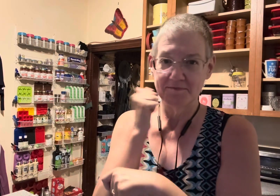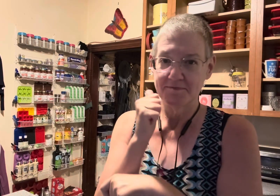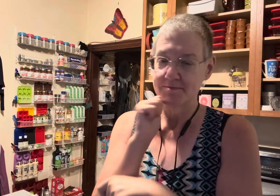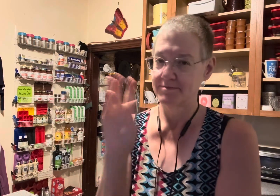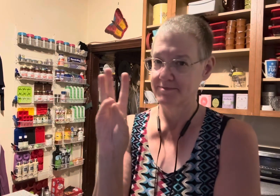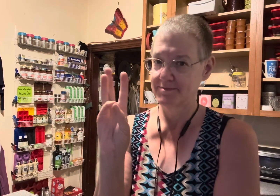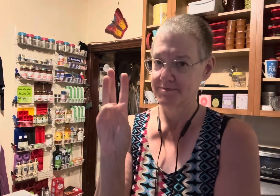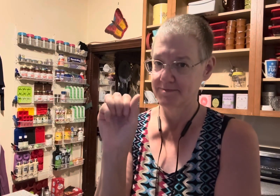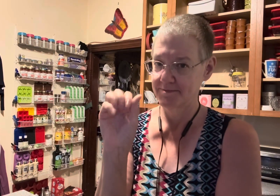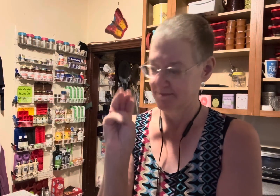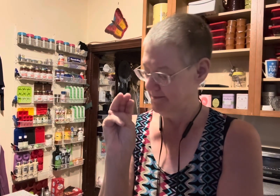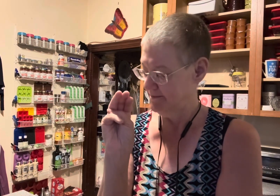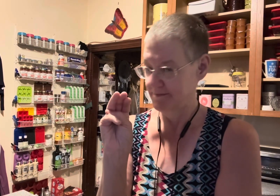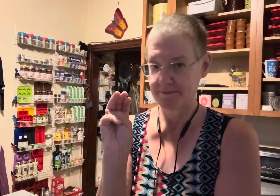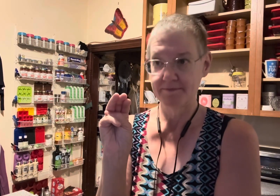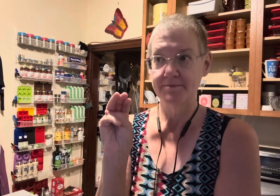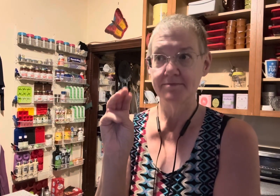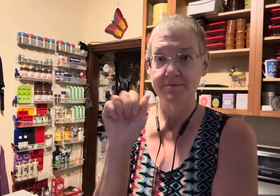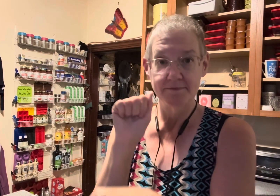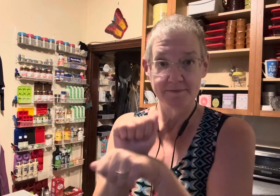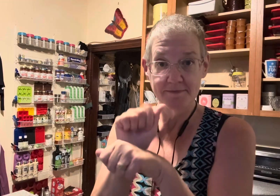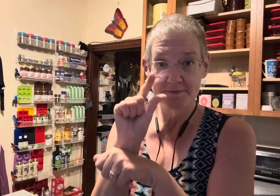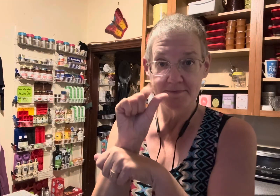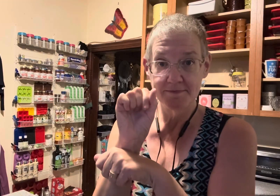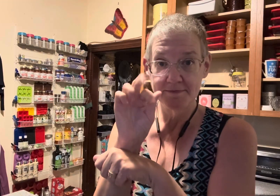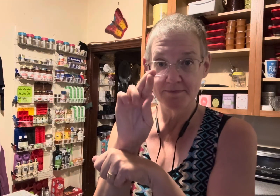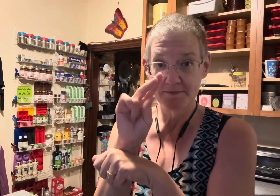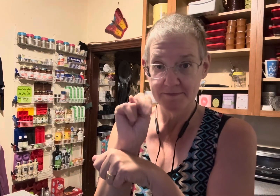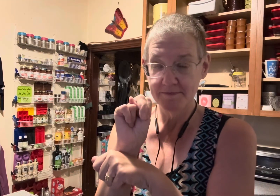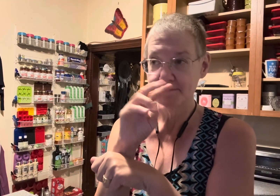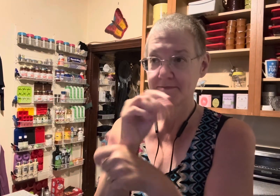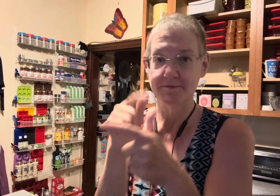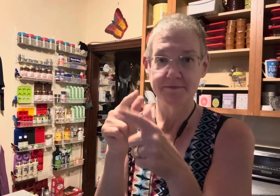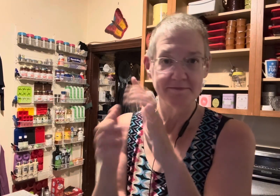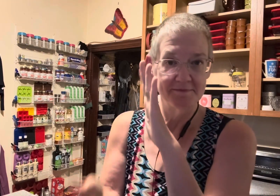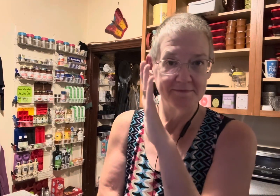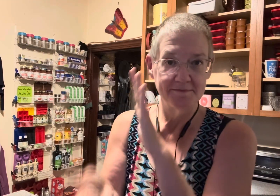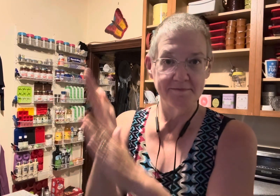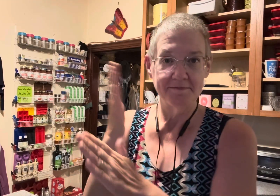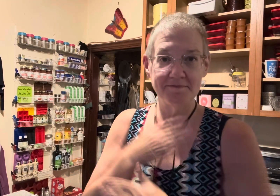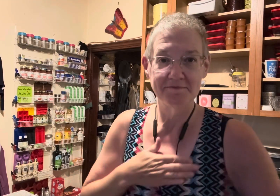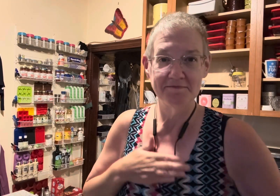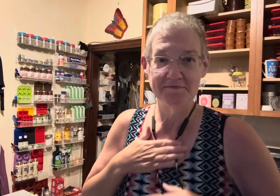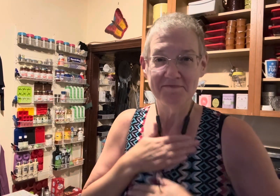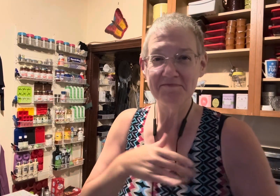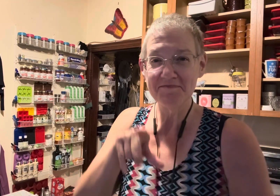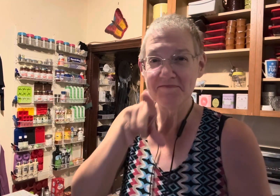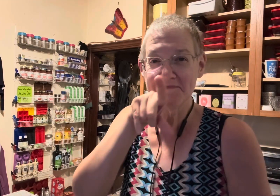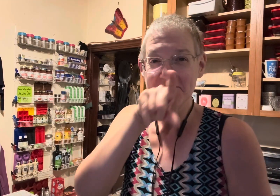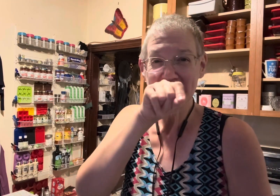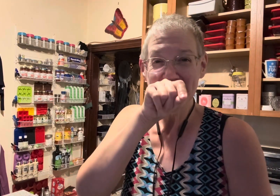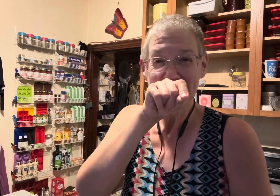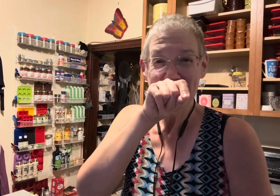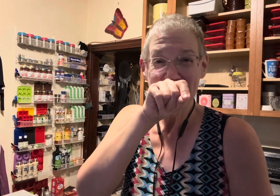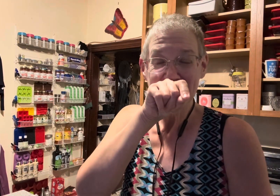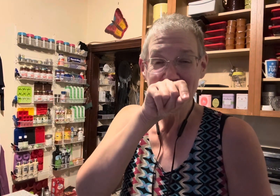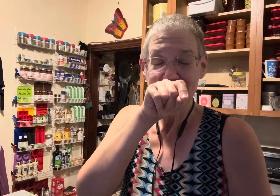important. It's taken the same time every day, 6 a.m. Then I'm going to work in the garden a little bit. Then off we'll go to enjoy the